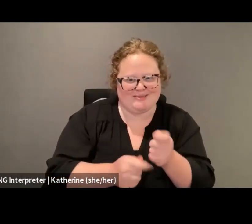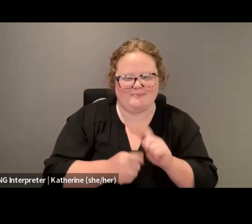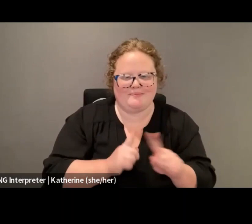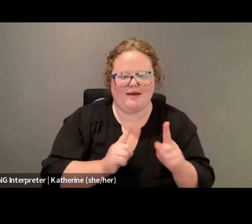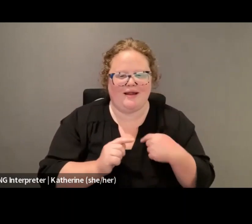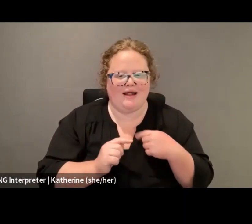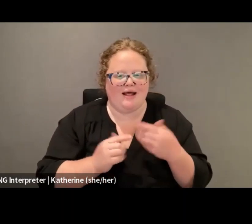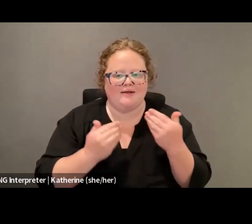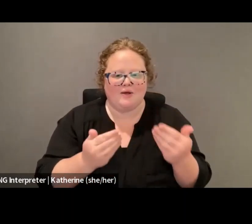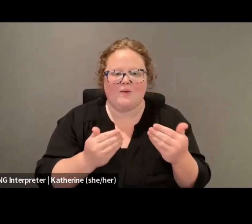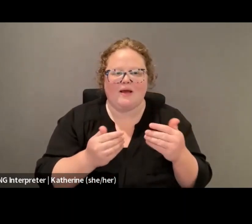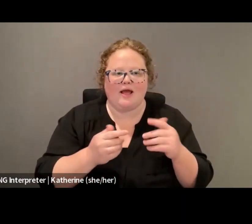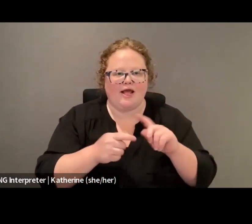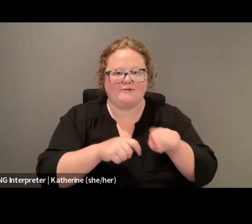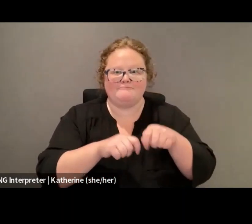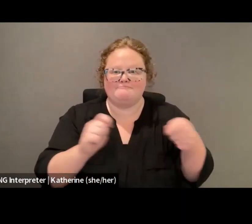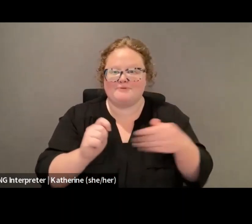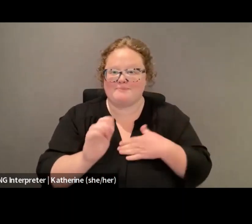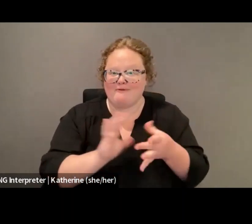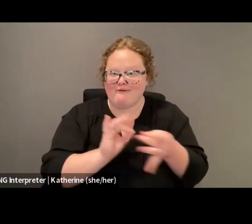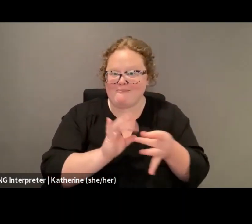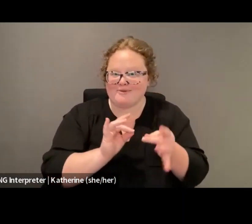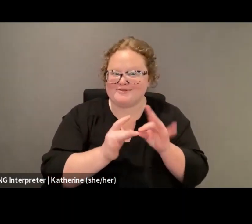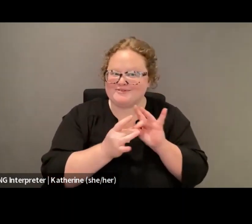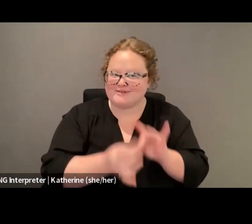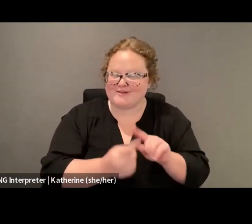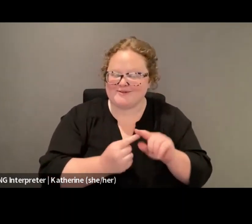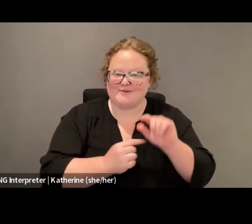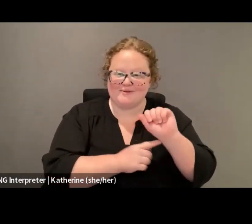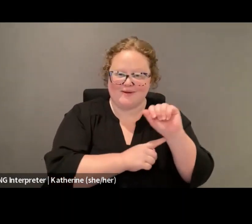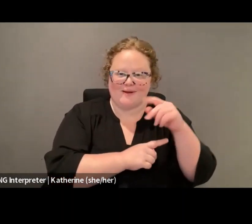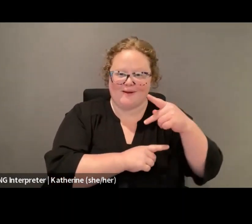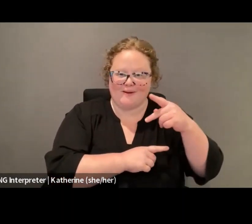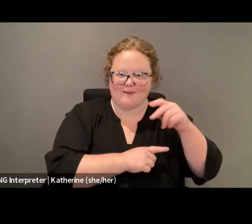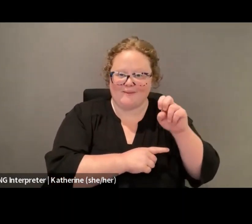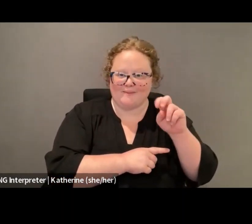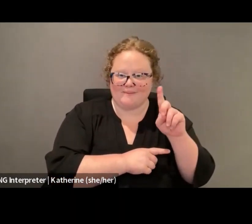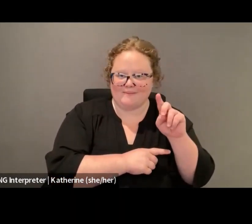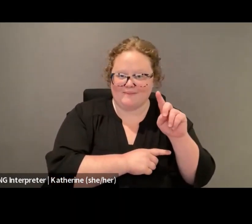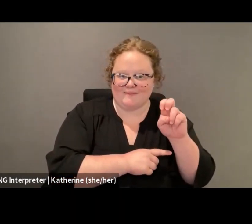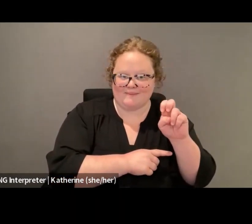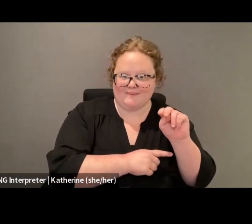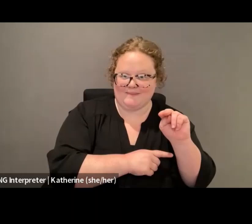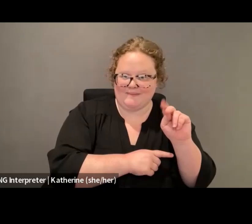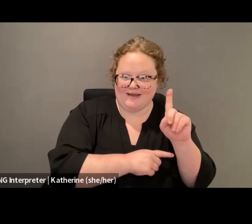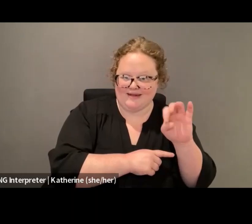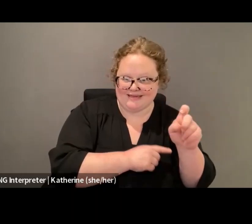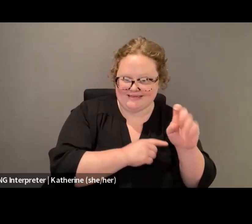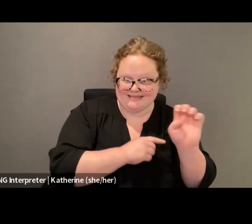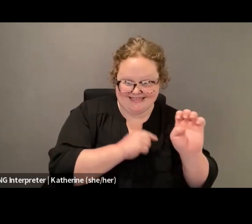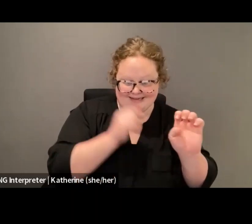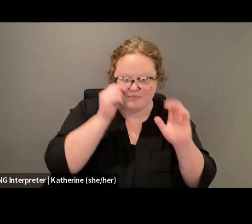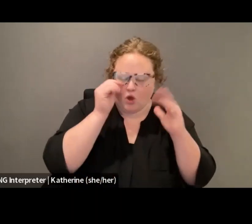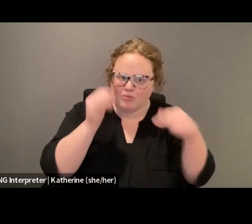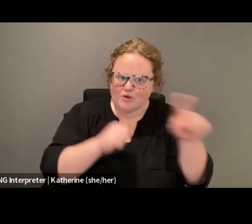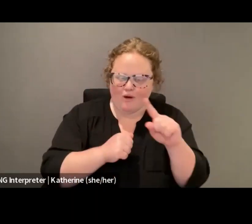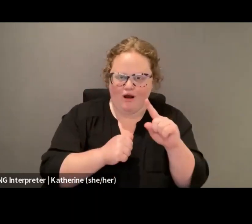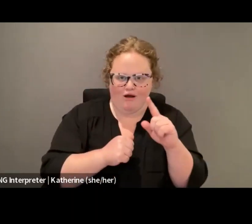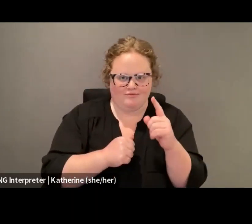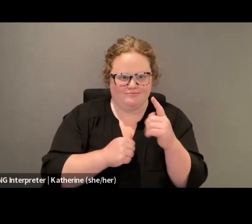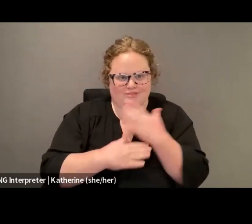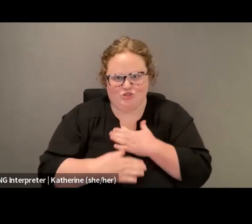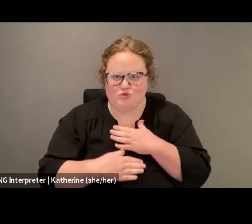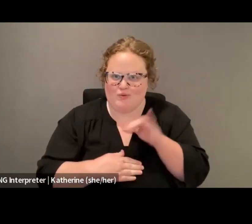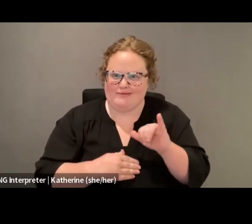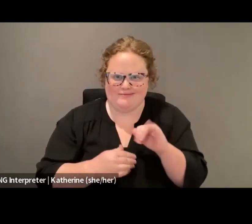on the Appendix E. I hope you enjoyed this kind of crash course. and looking forward to questions on this. I tried to hit